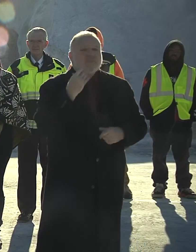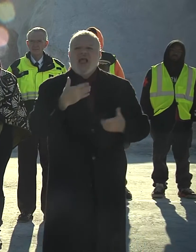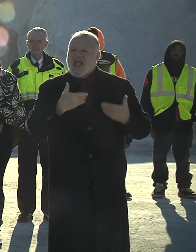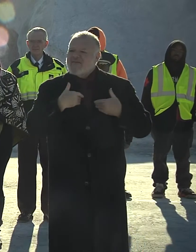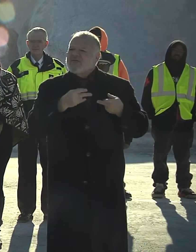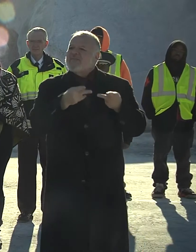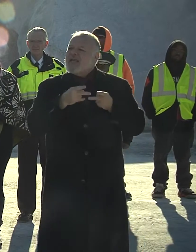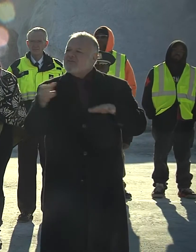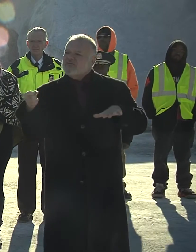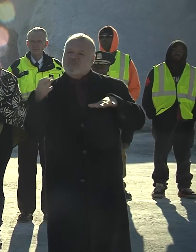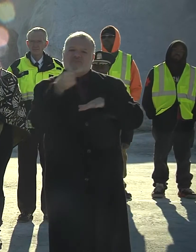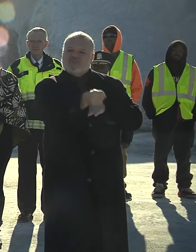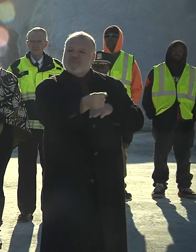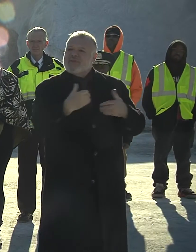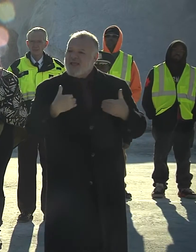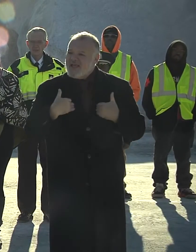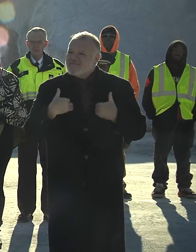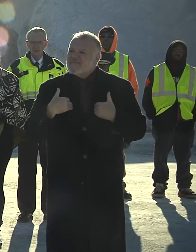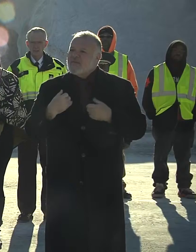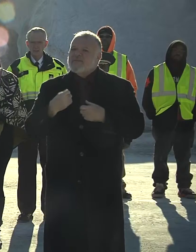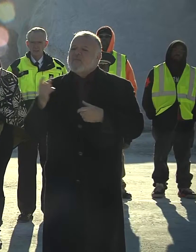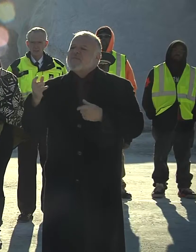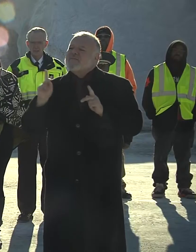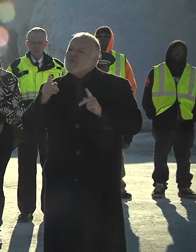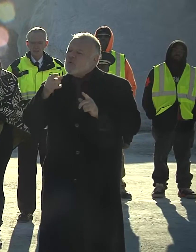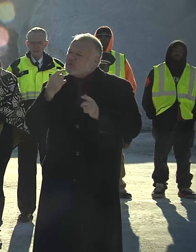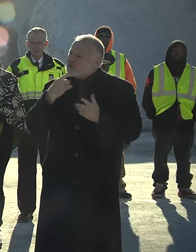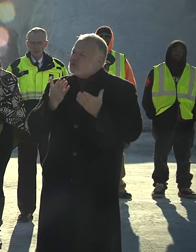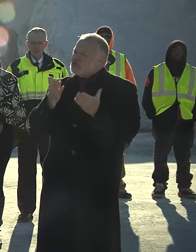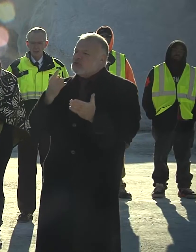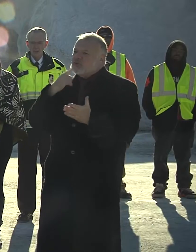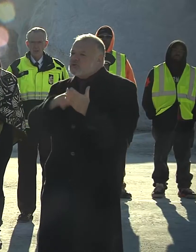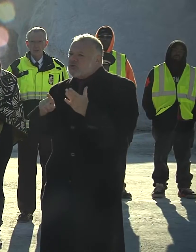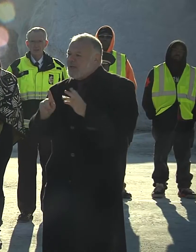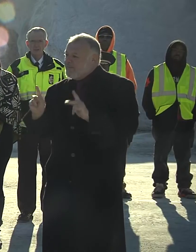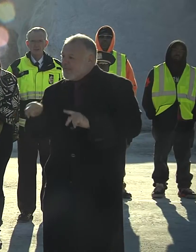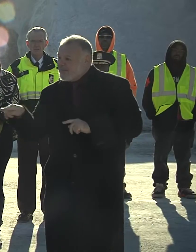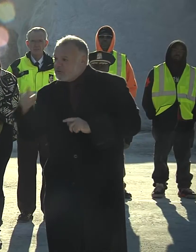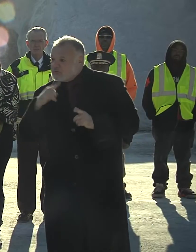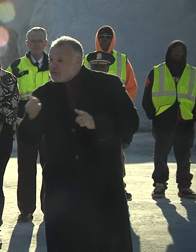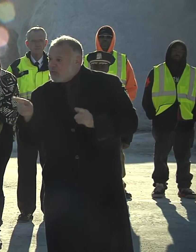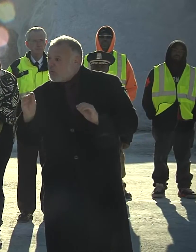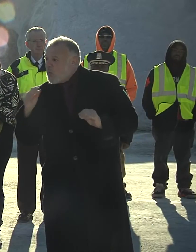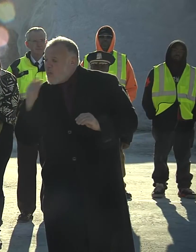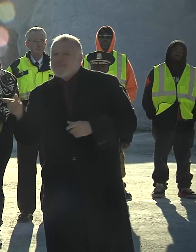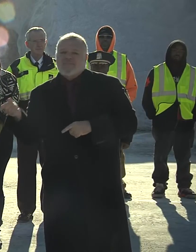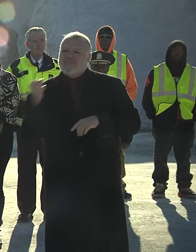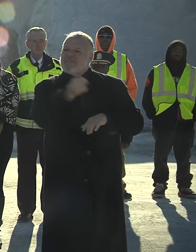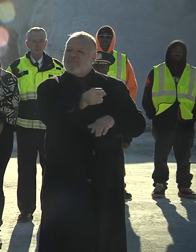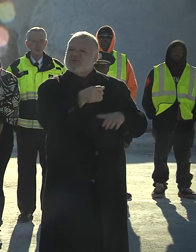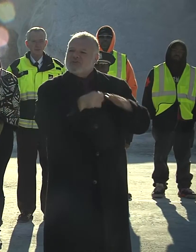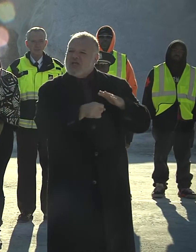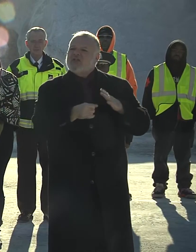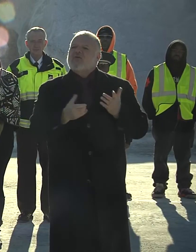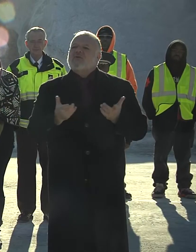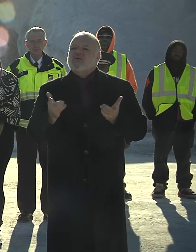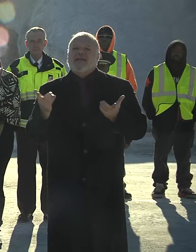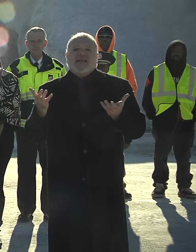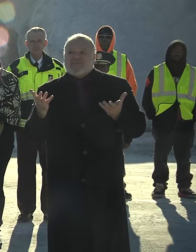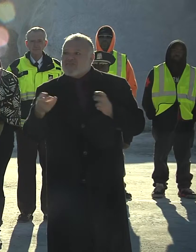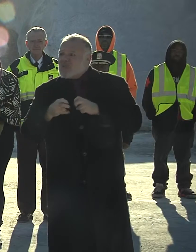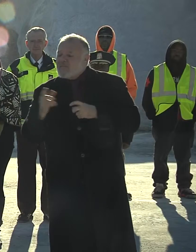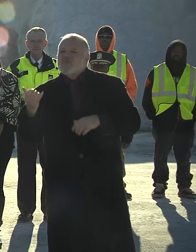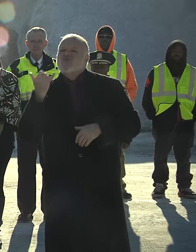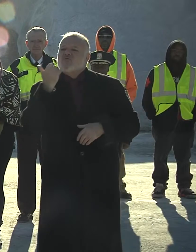connect with our Age Strong Commission to learn more about everything from fuel assistance and utility discounts to home repair and transportation